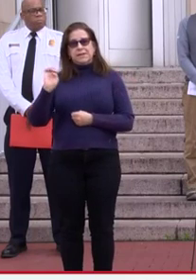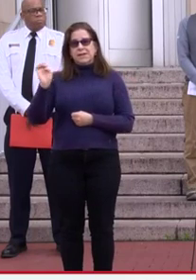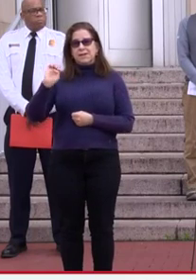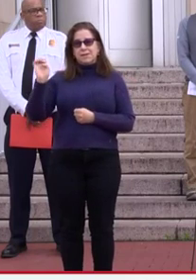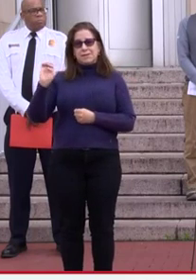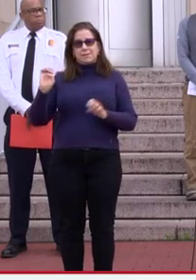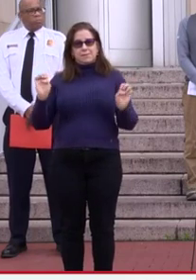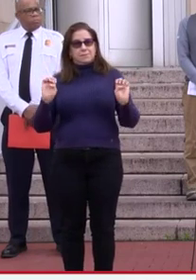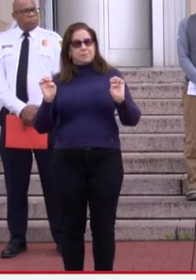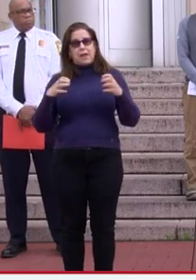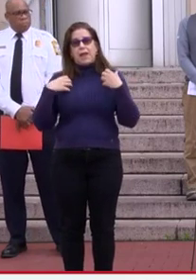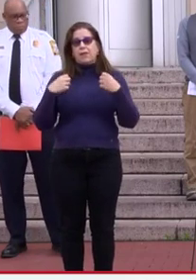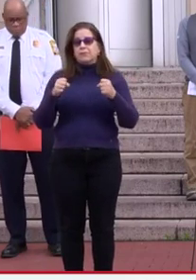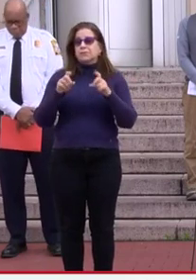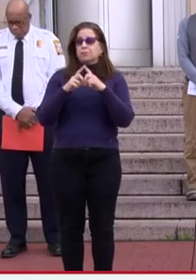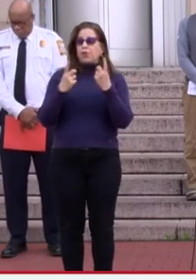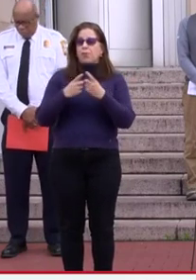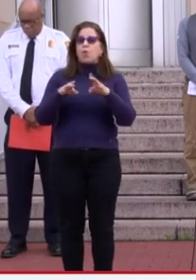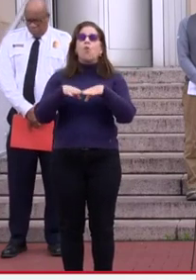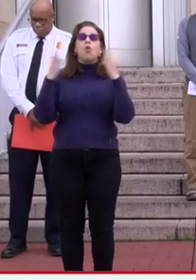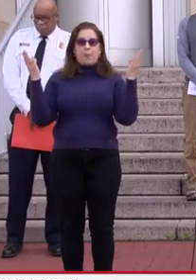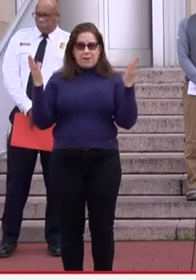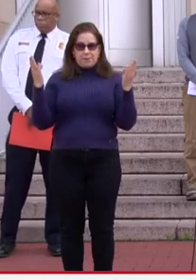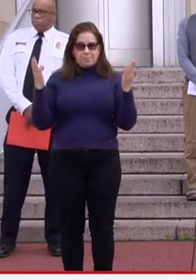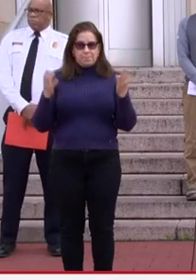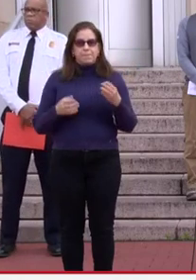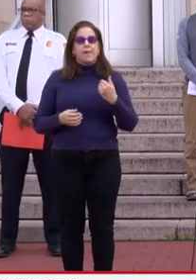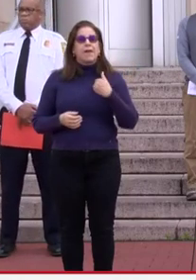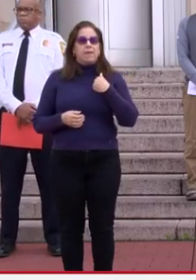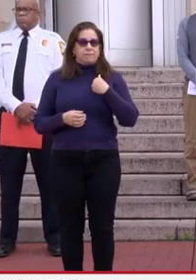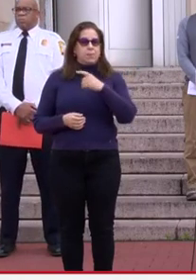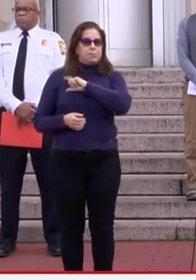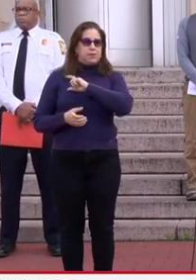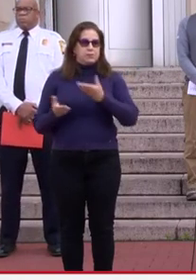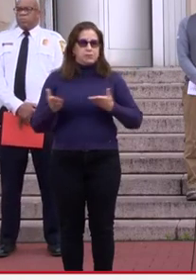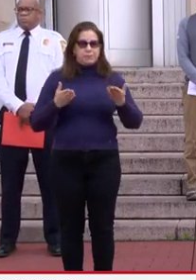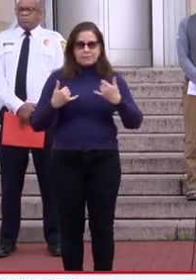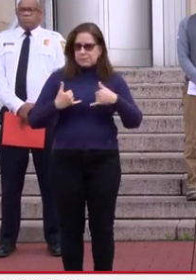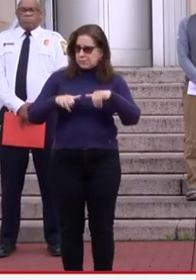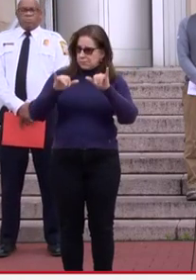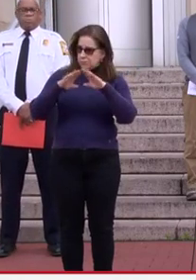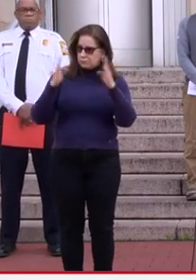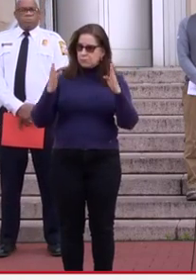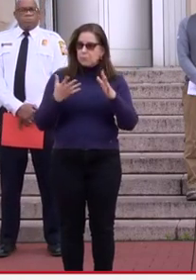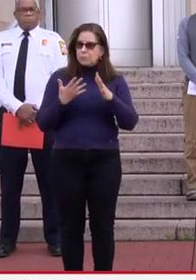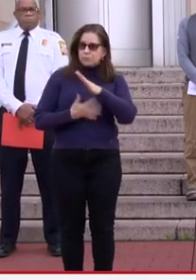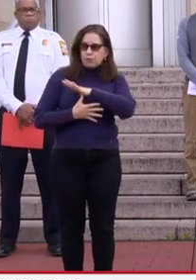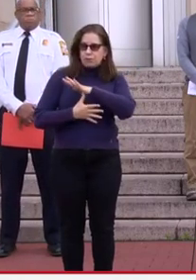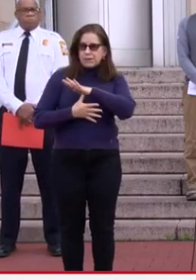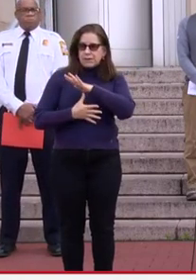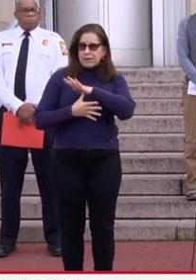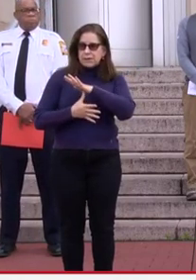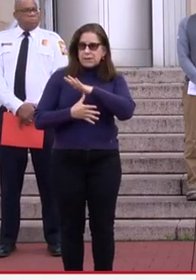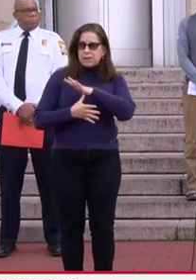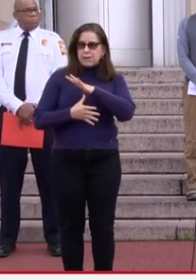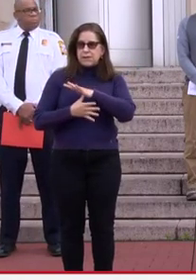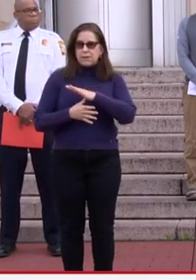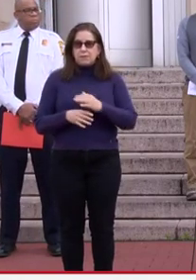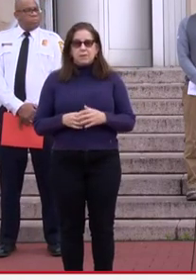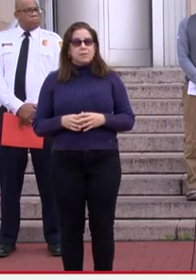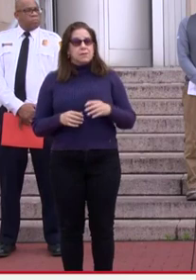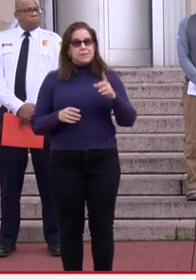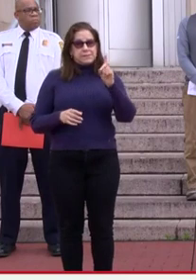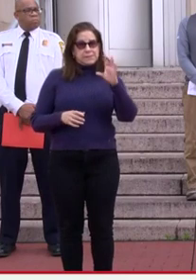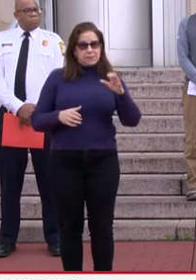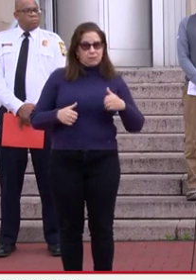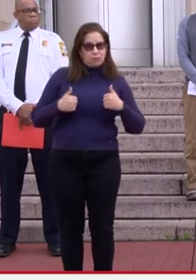provide police services to the community. Our priority will be to continue to ensure that our residents and visitors are safe.